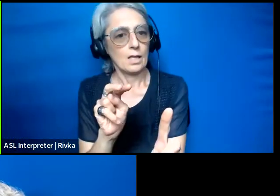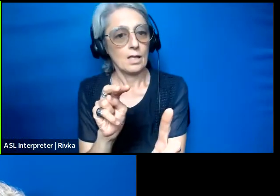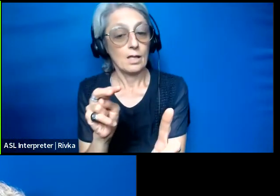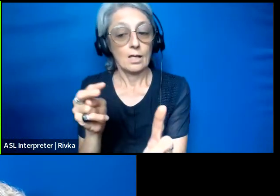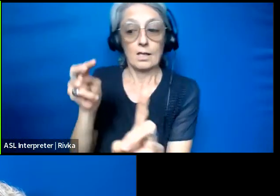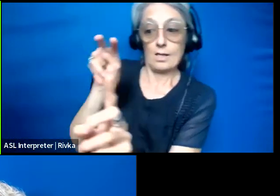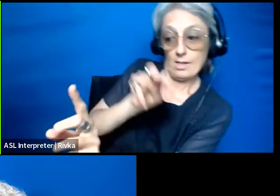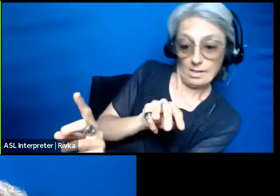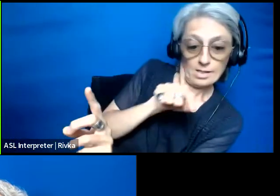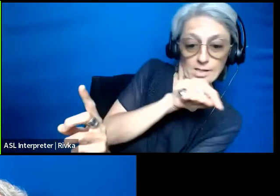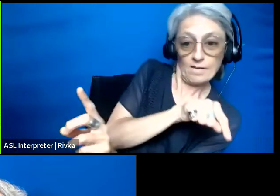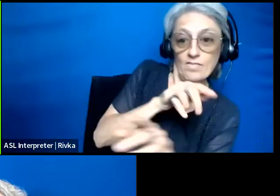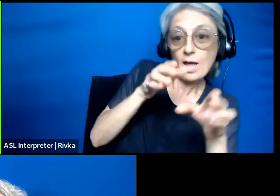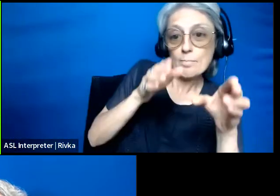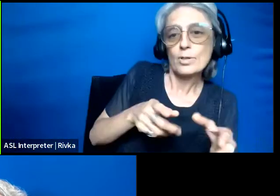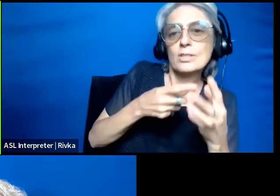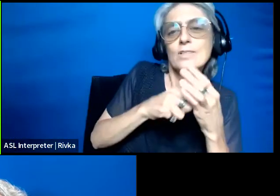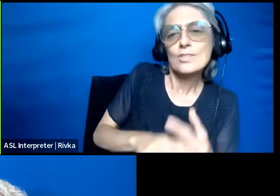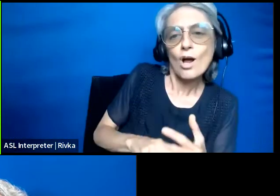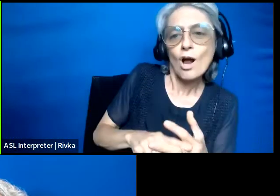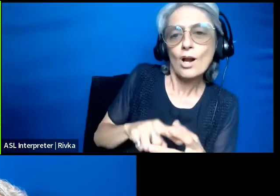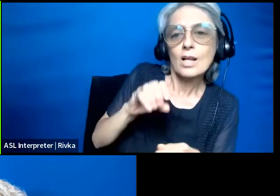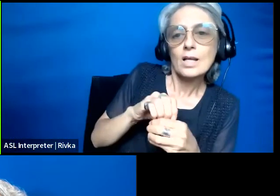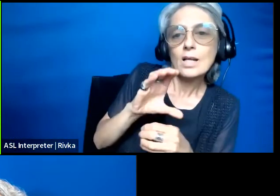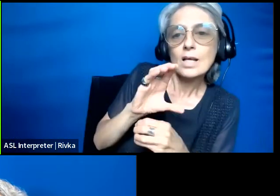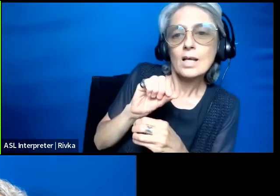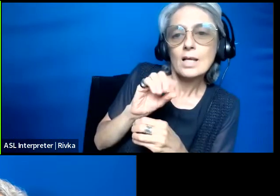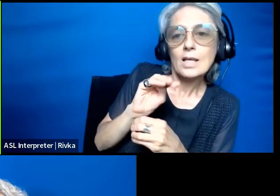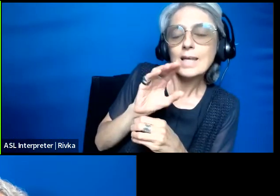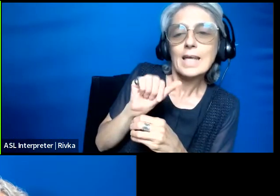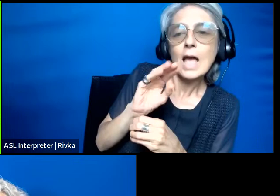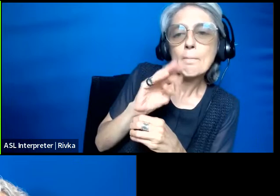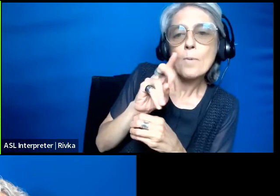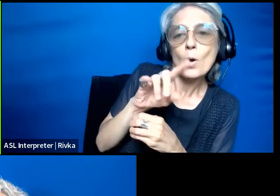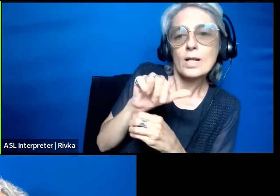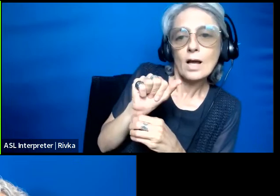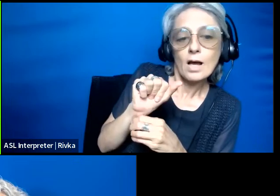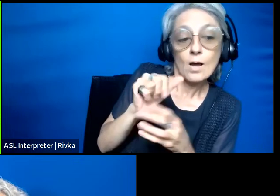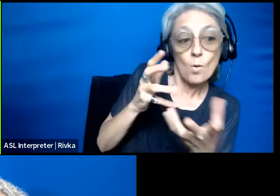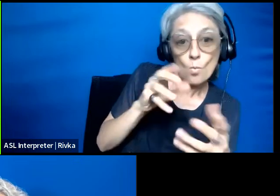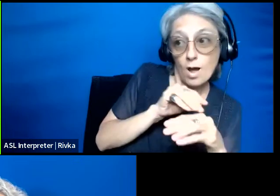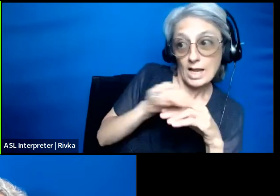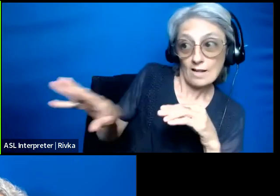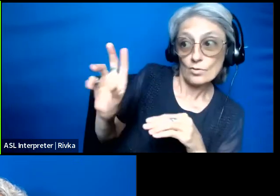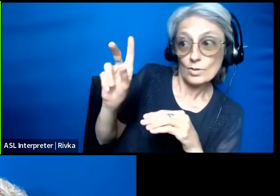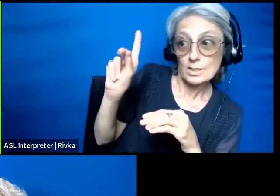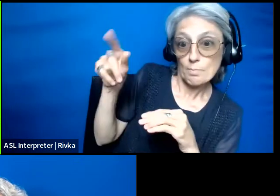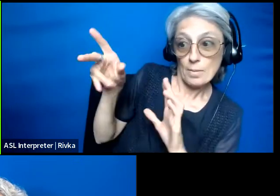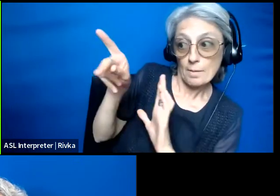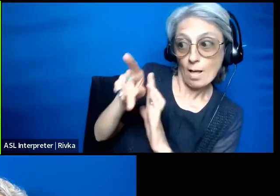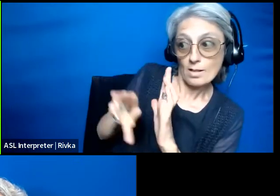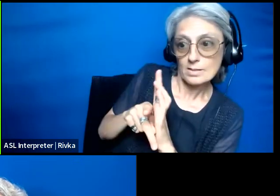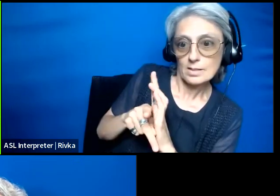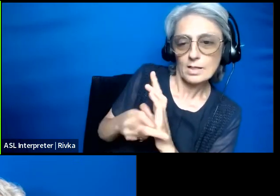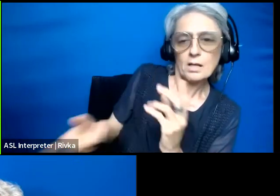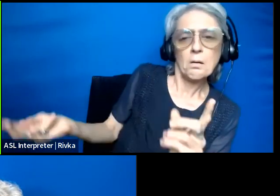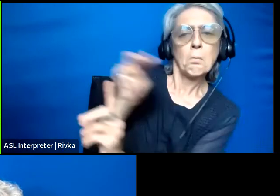starting in Cambodia, who wants to influence public policy?